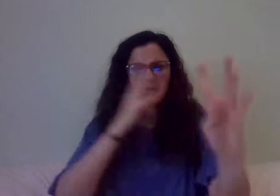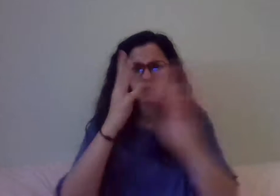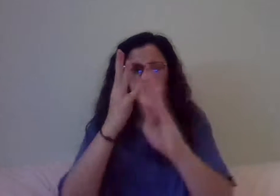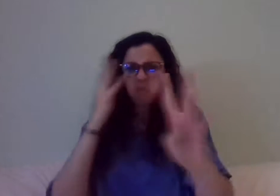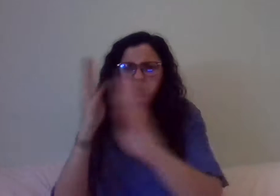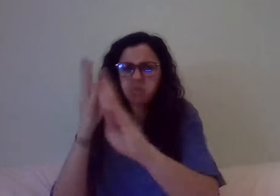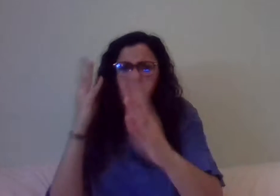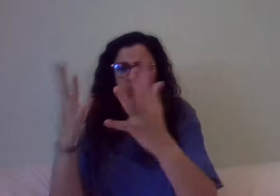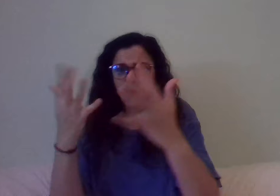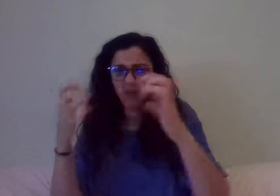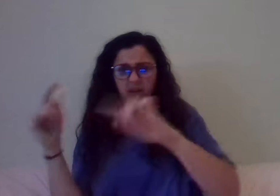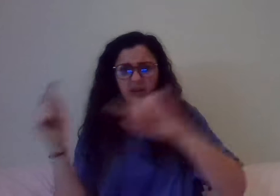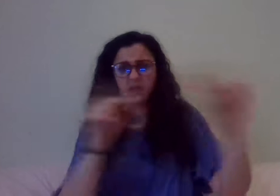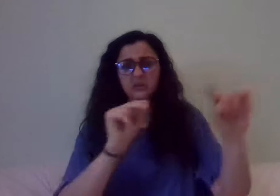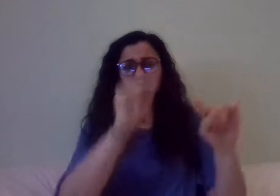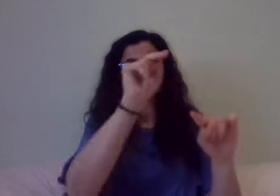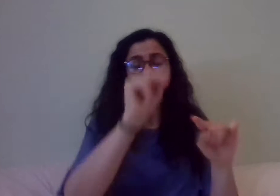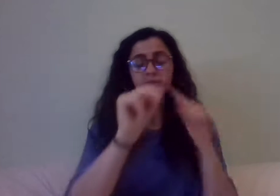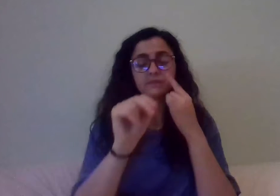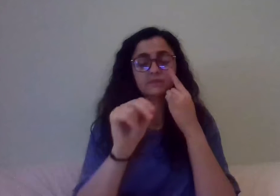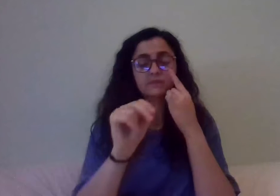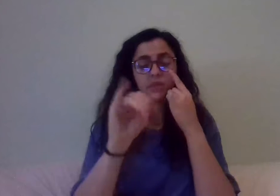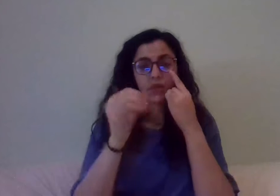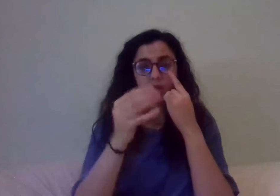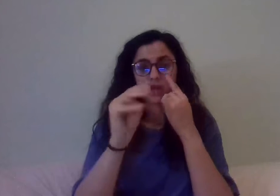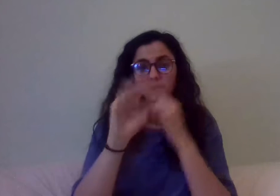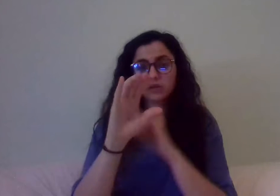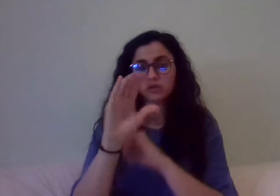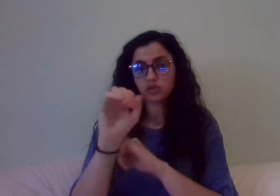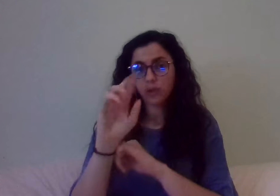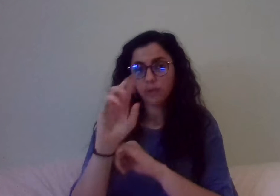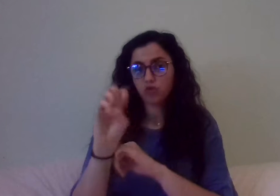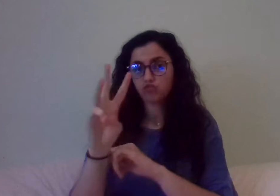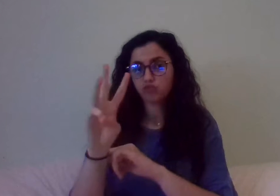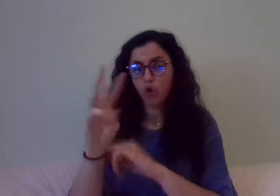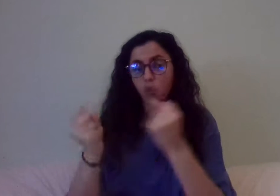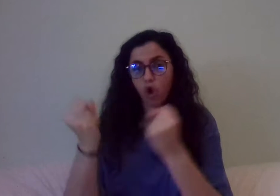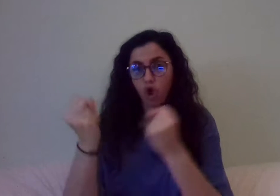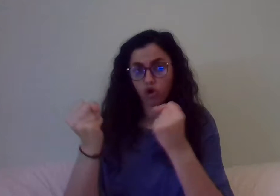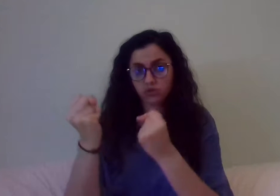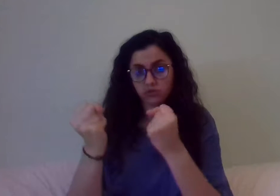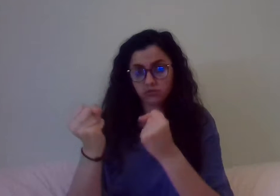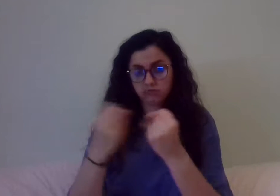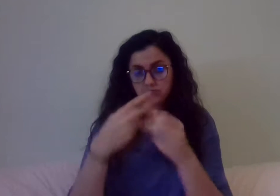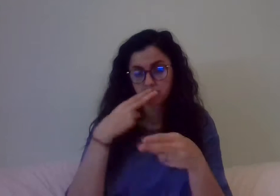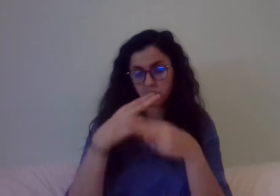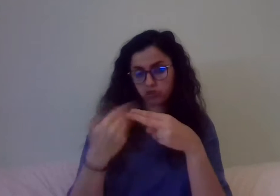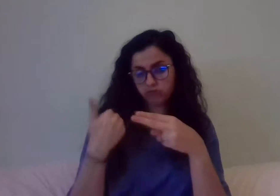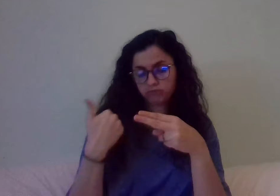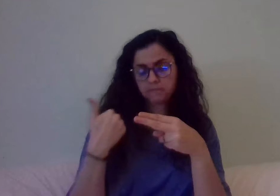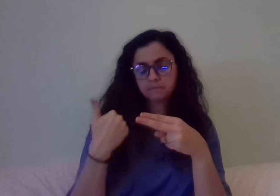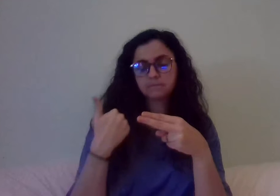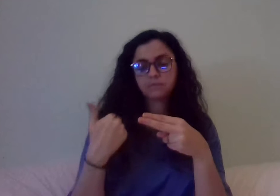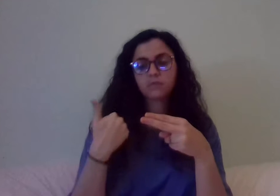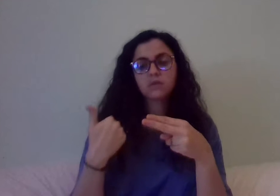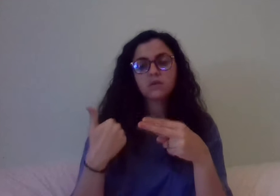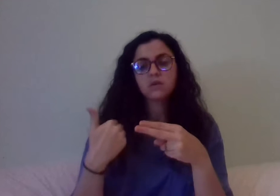Crow cars. In 1941, remember that's the exact same year of the series, there is a